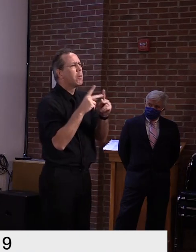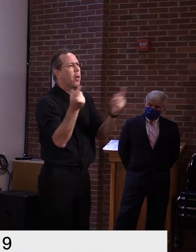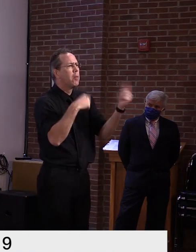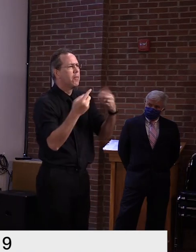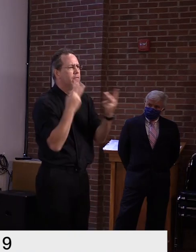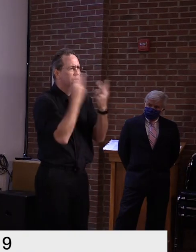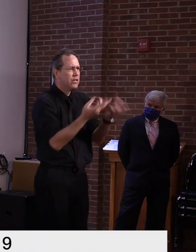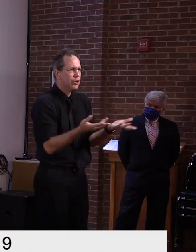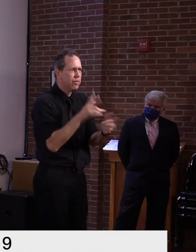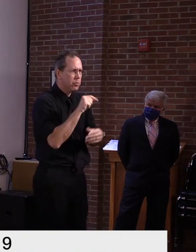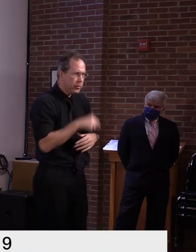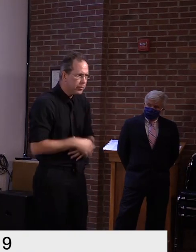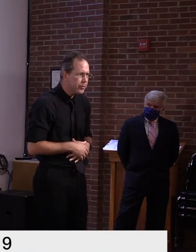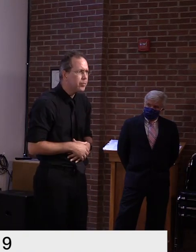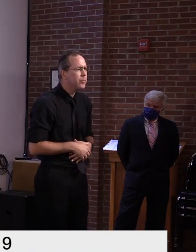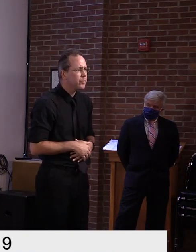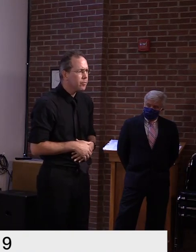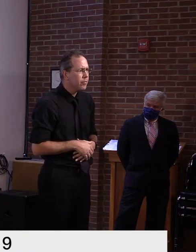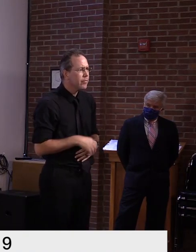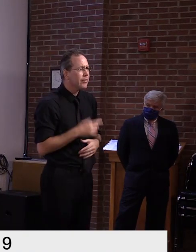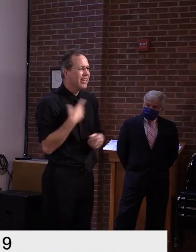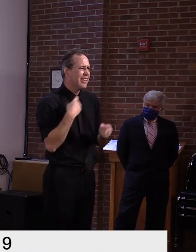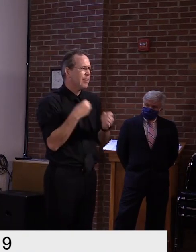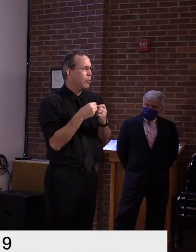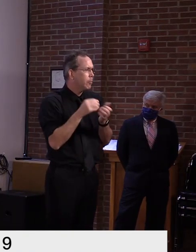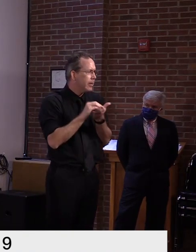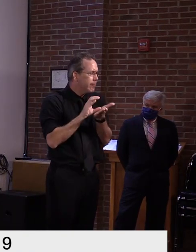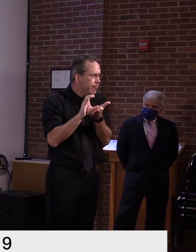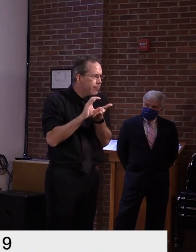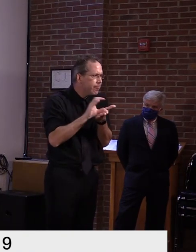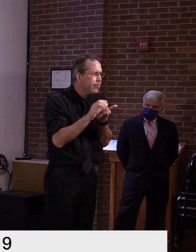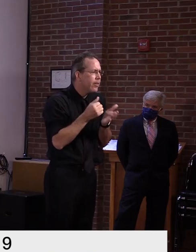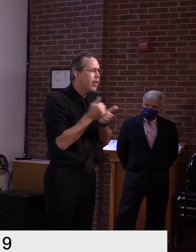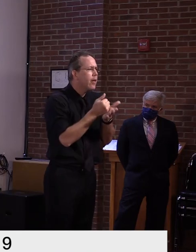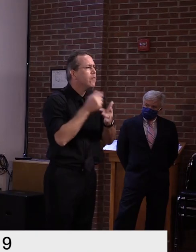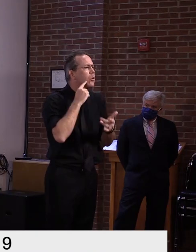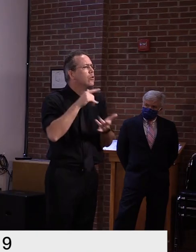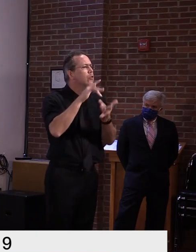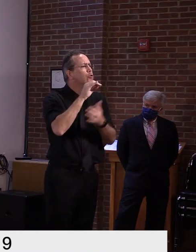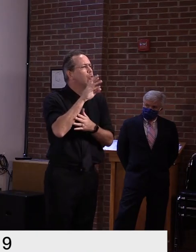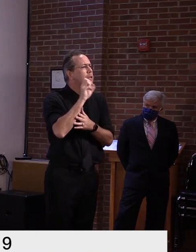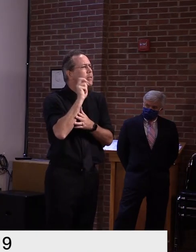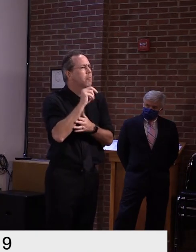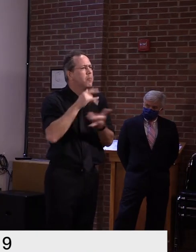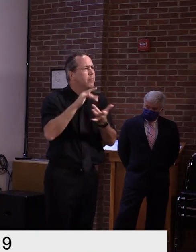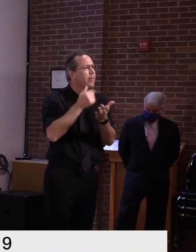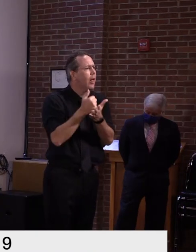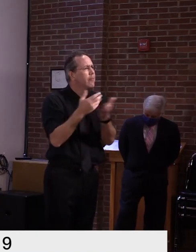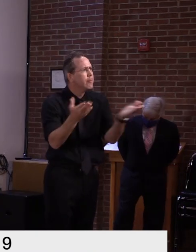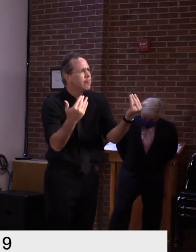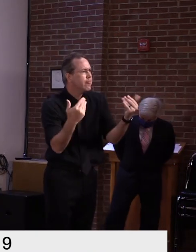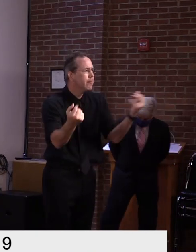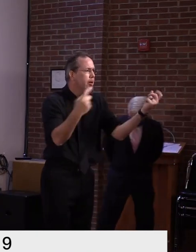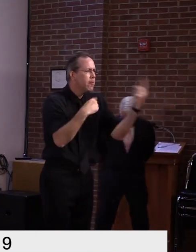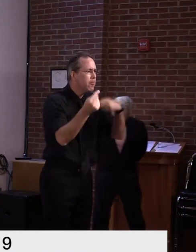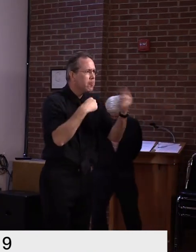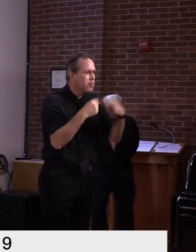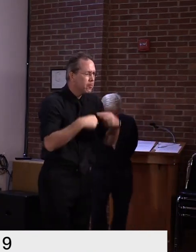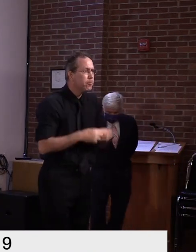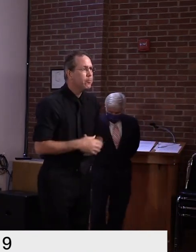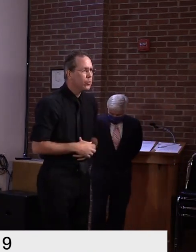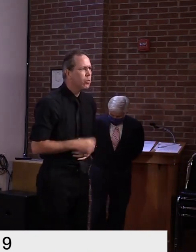be on the way for the lodging and tourism industry. But with that, I will now turn it over to Dr. Levine.